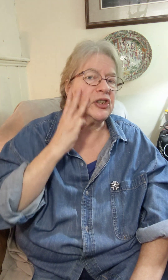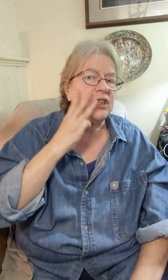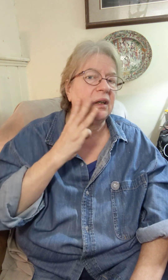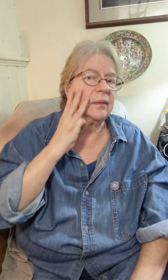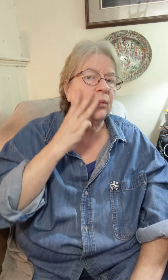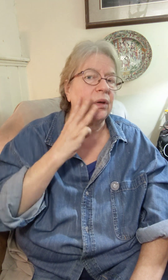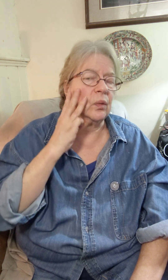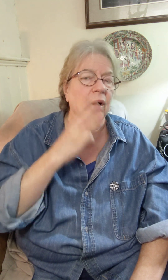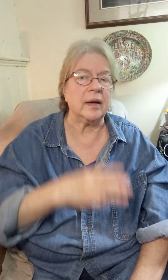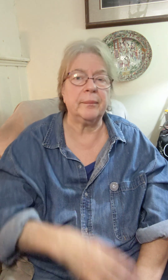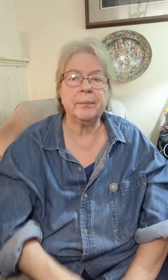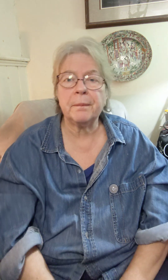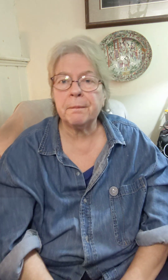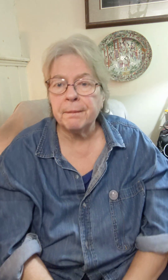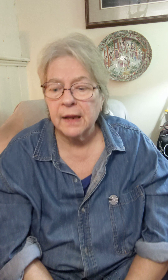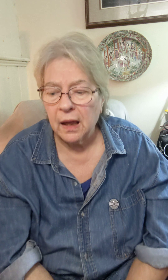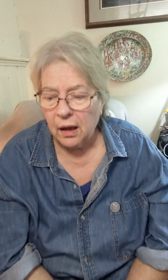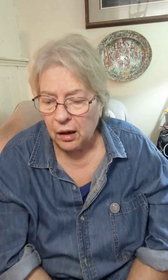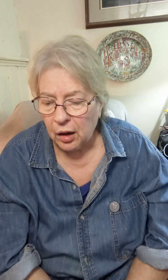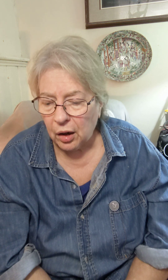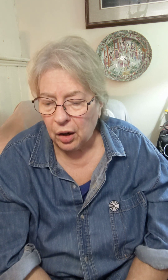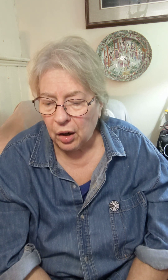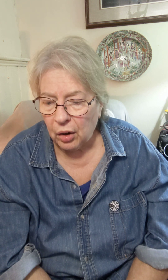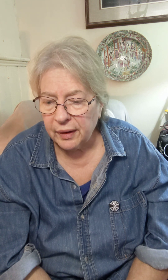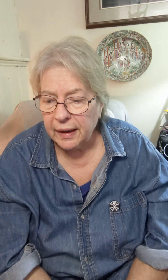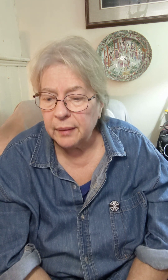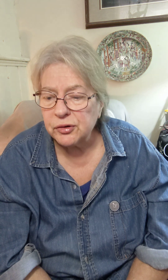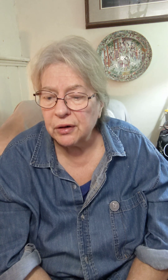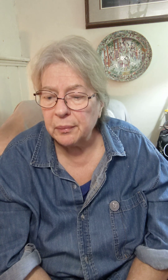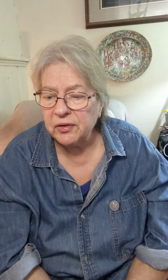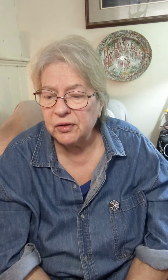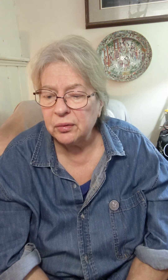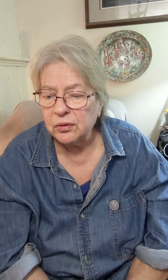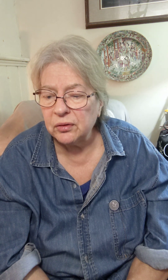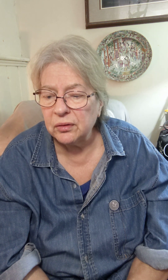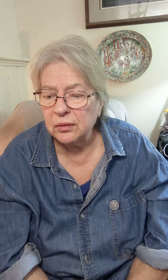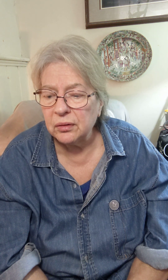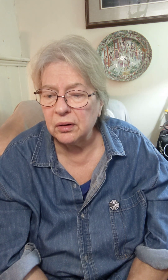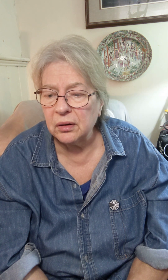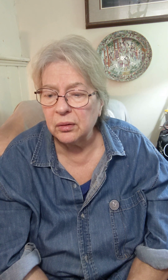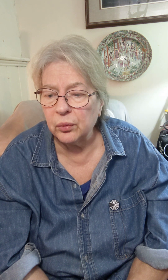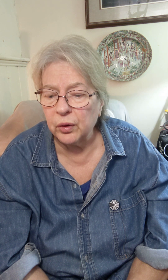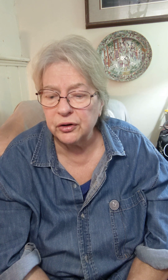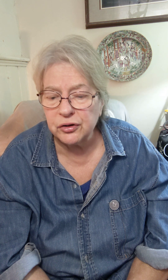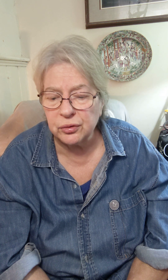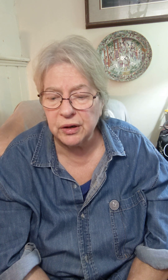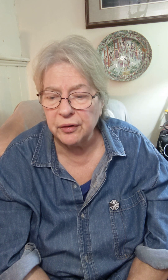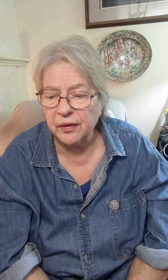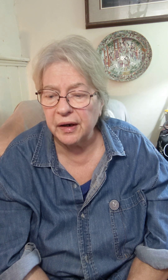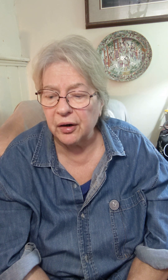get blushy with the wine. Okay, I'm sure I missed one or two here and there,